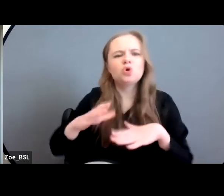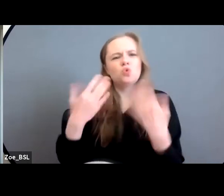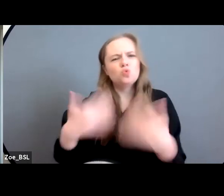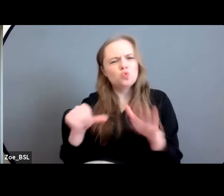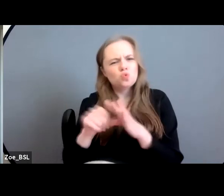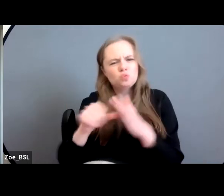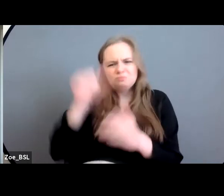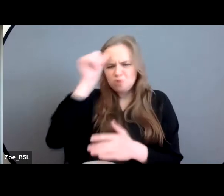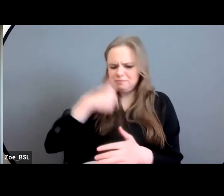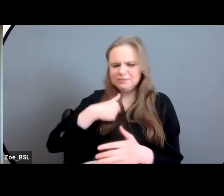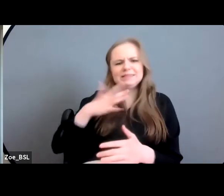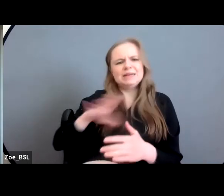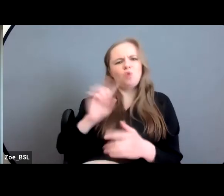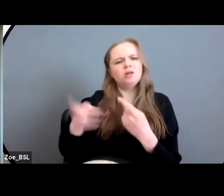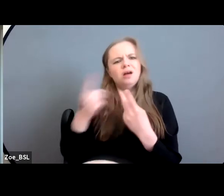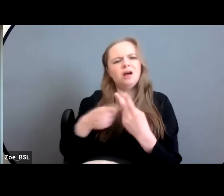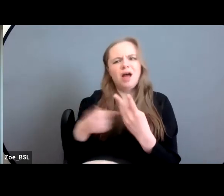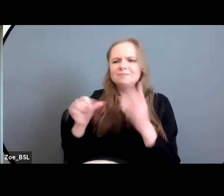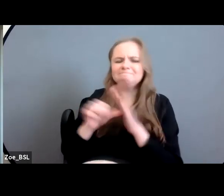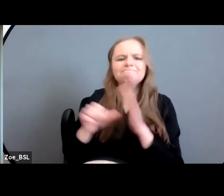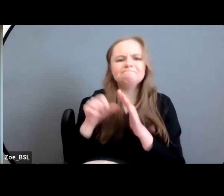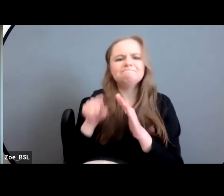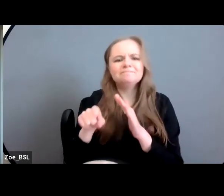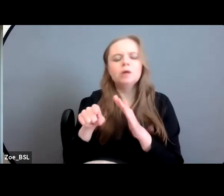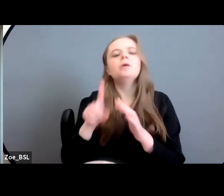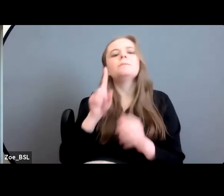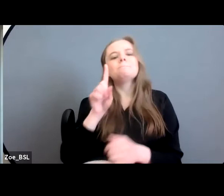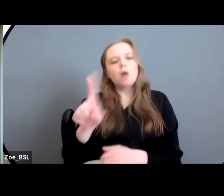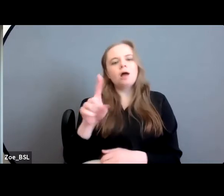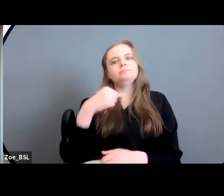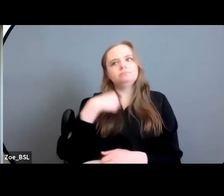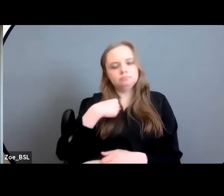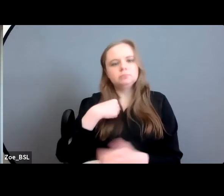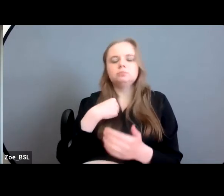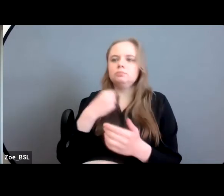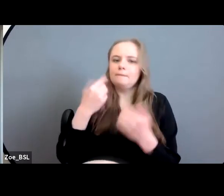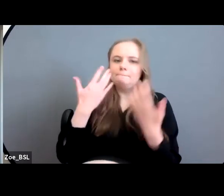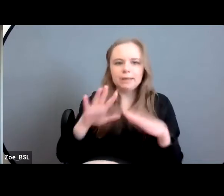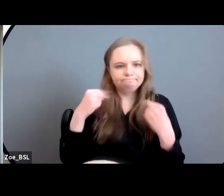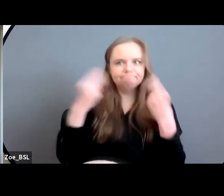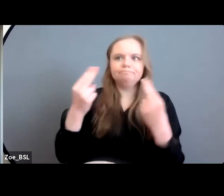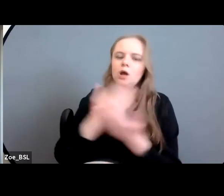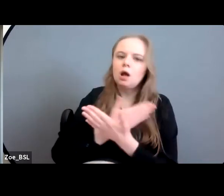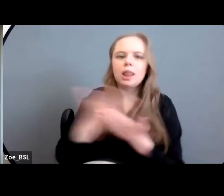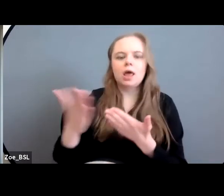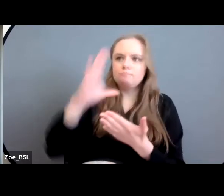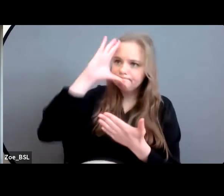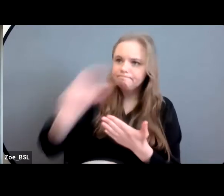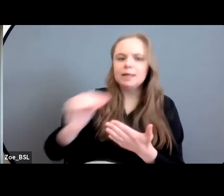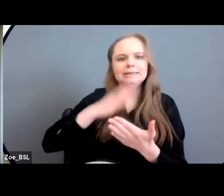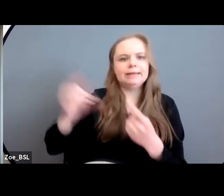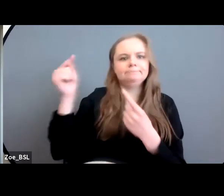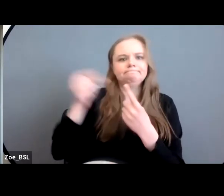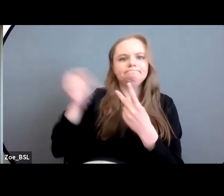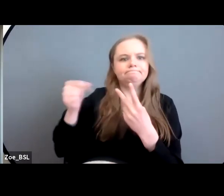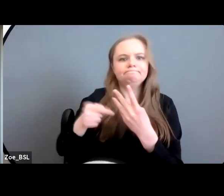know what I needed. Although I would argue that I was very clear about what I needed. Now, the postcode lottery